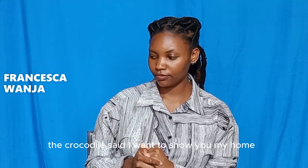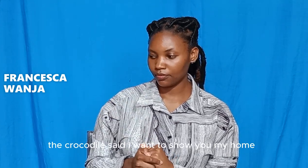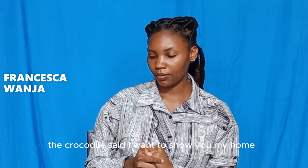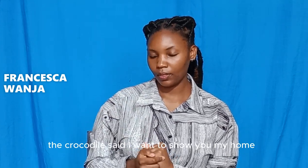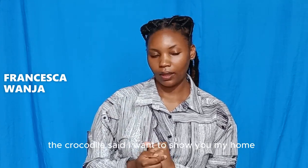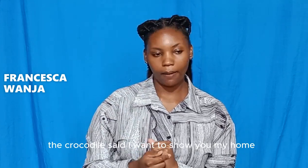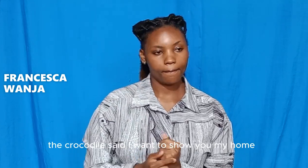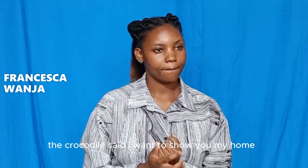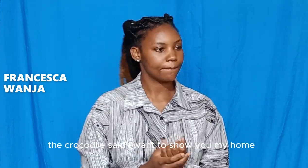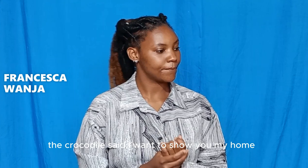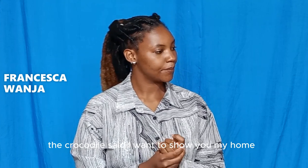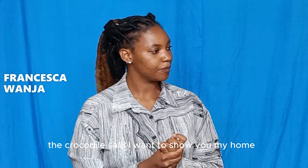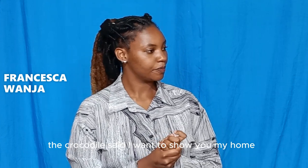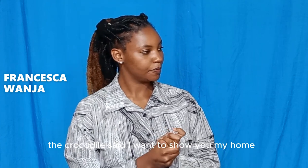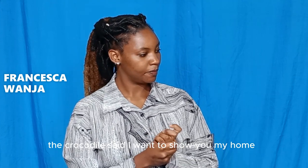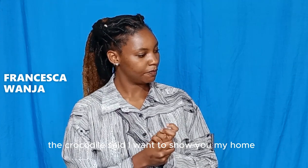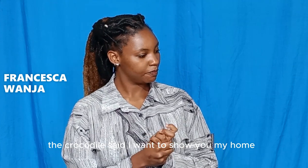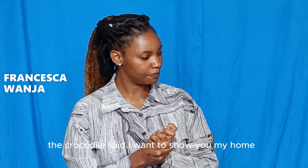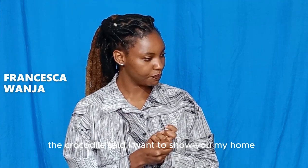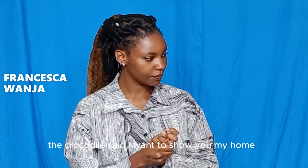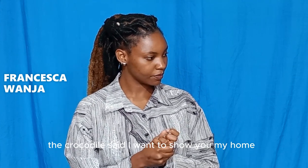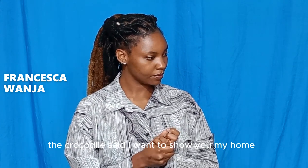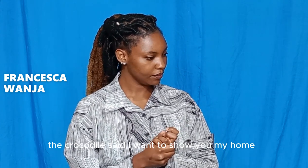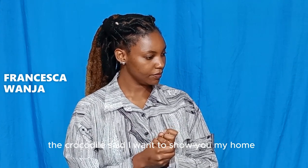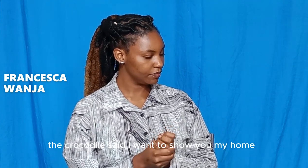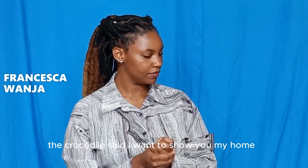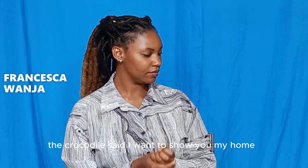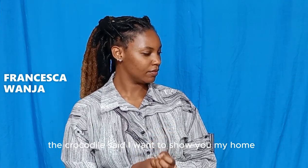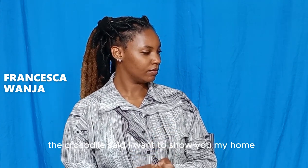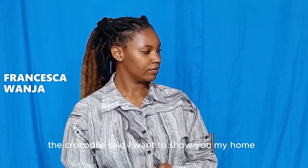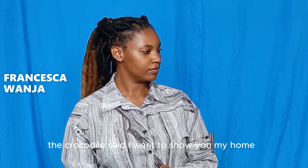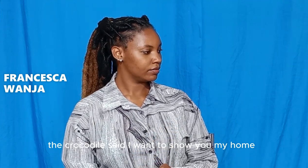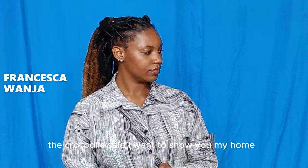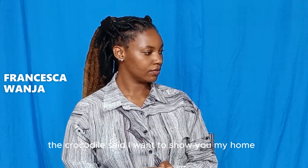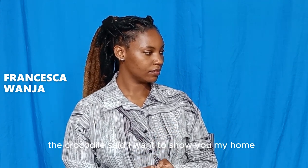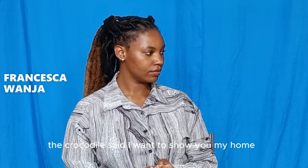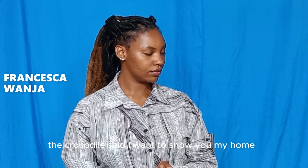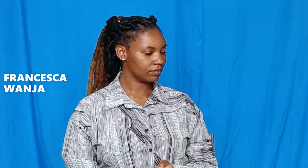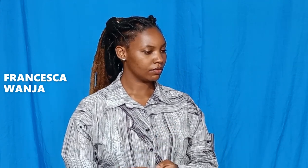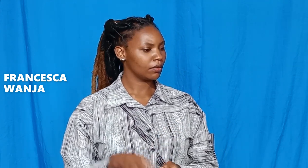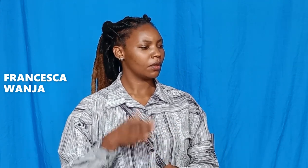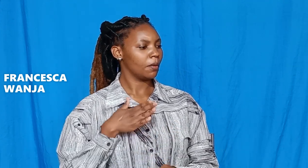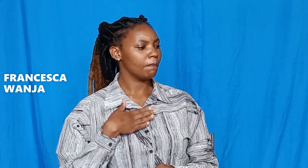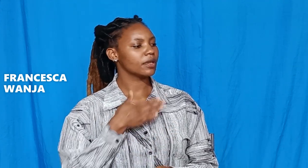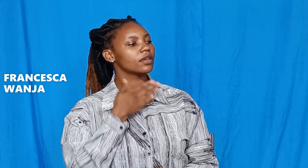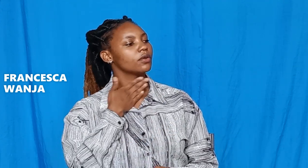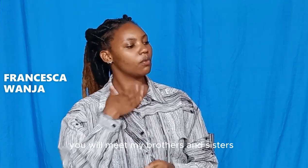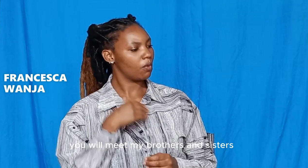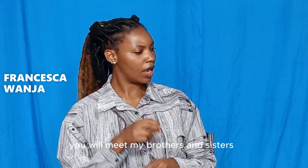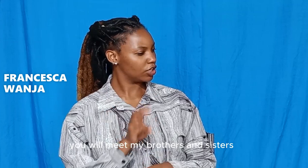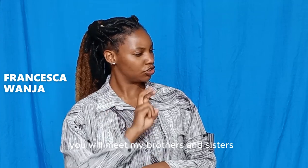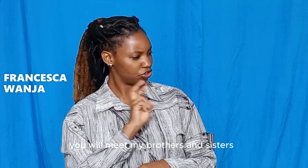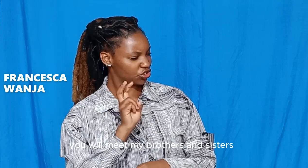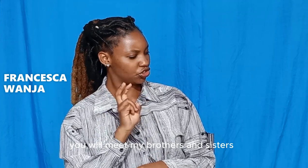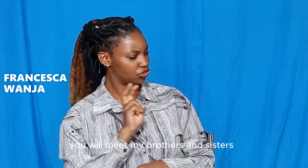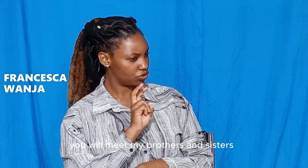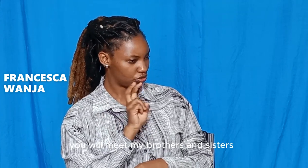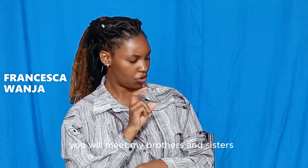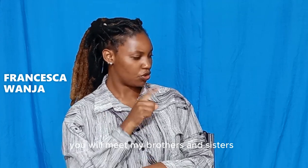crocodile said, I want to show you my home. You will meet my brothers